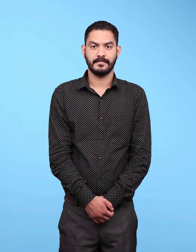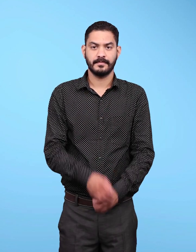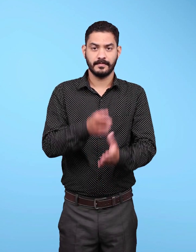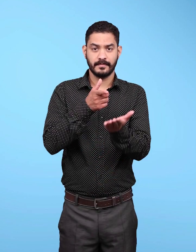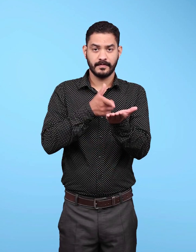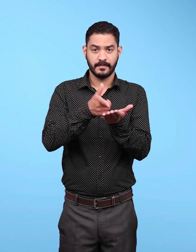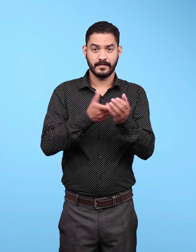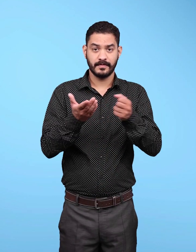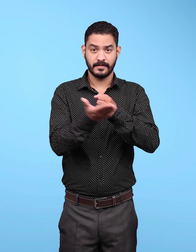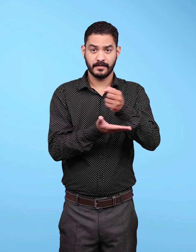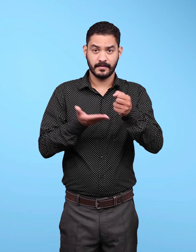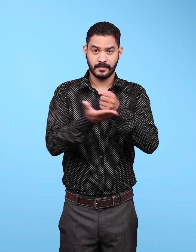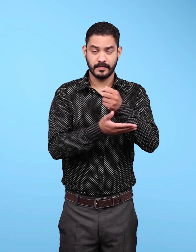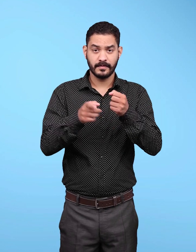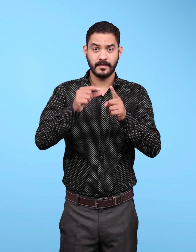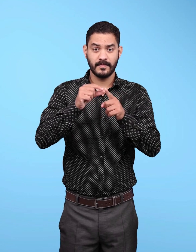Other steps to increase production.